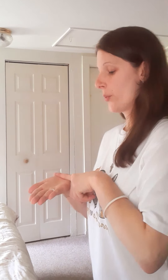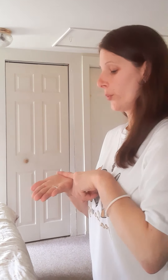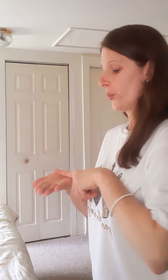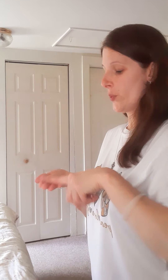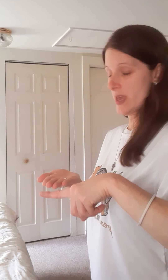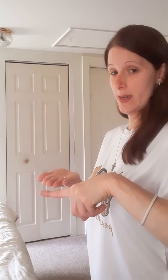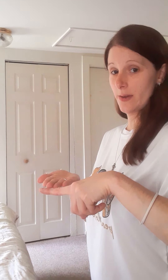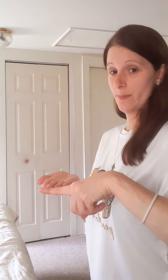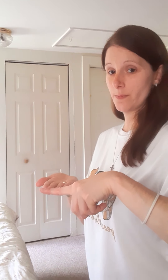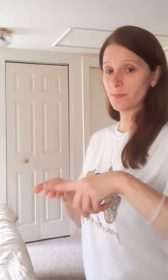Week.